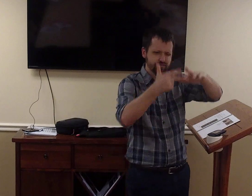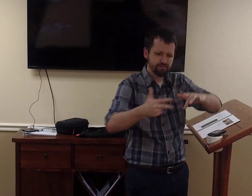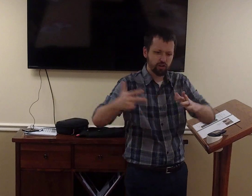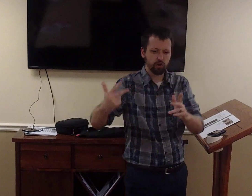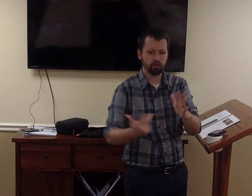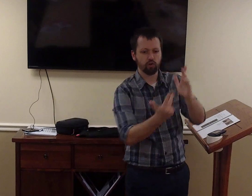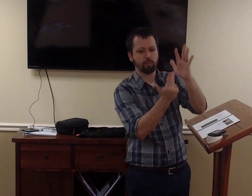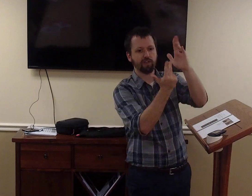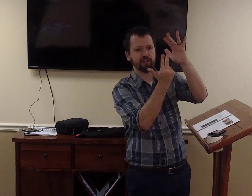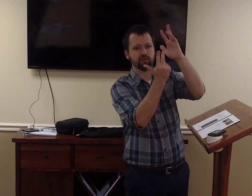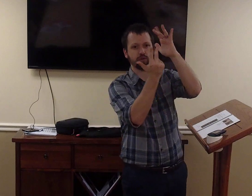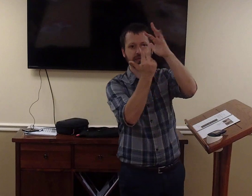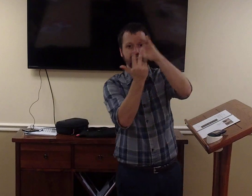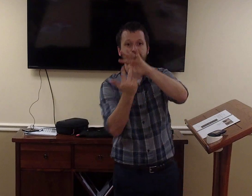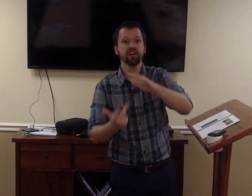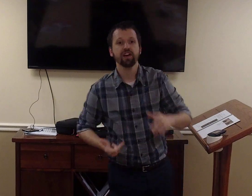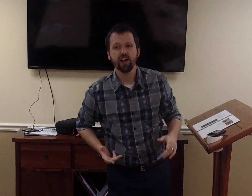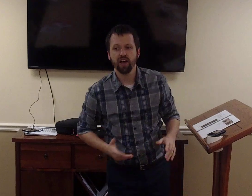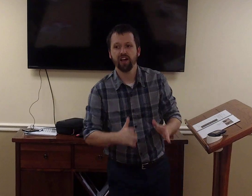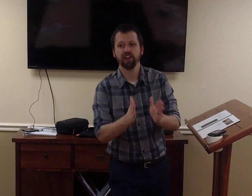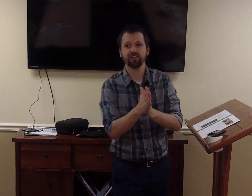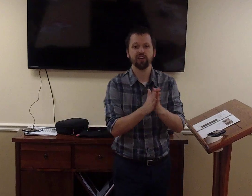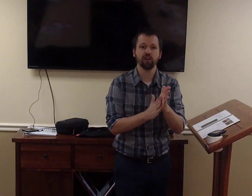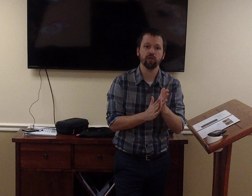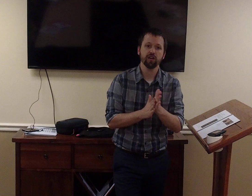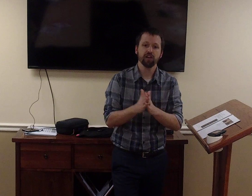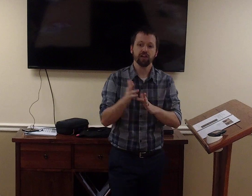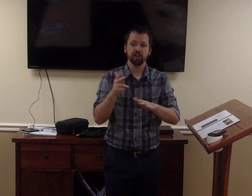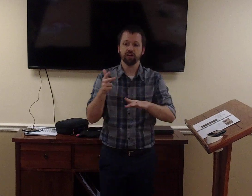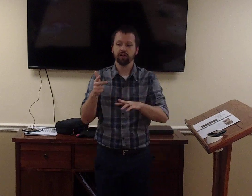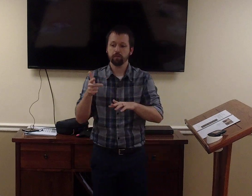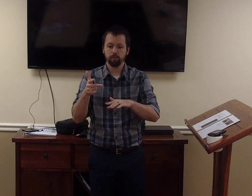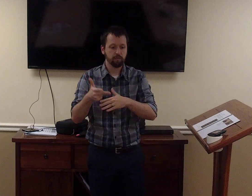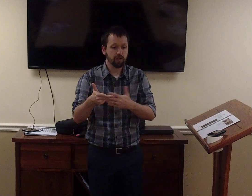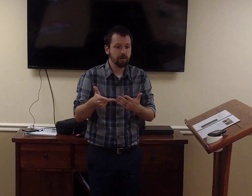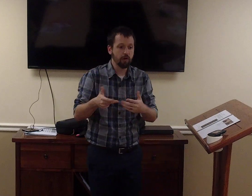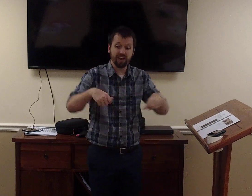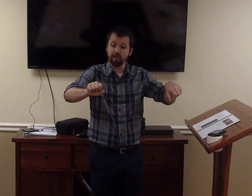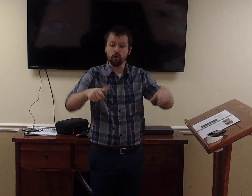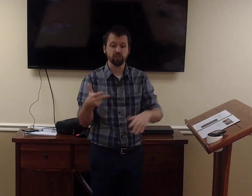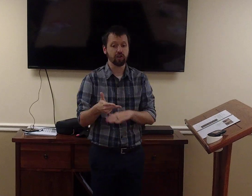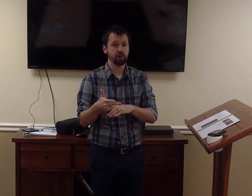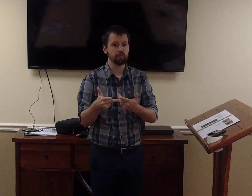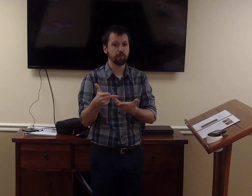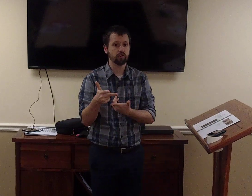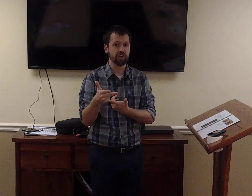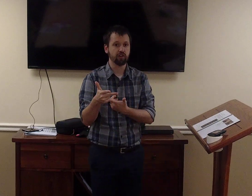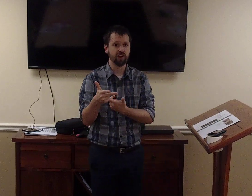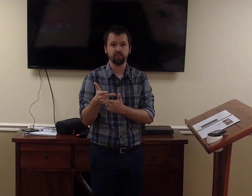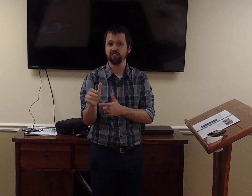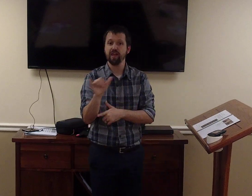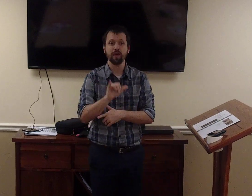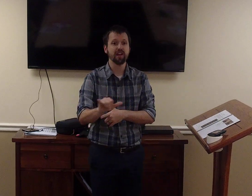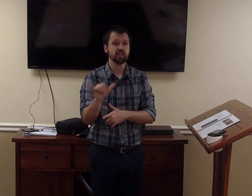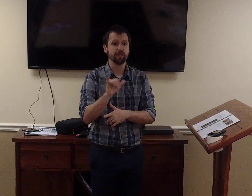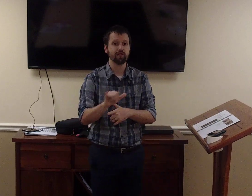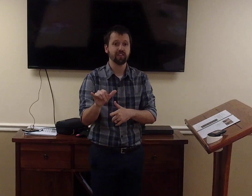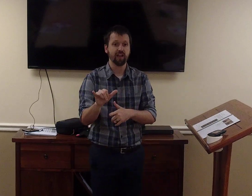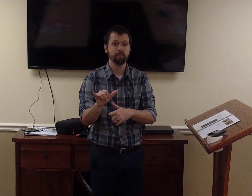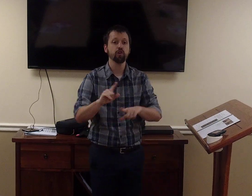You know, do the whole perfect storm thing. So it could be a boat. I can say motorcycle. Here's my motorcycle now. Same handshake every time.